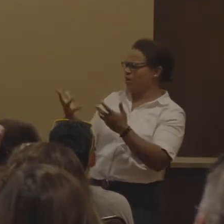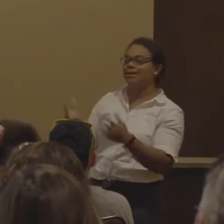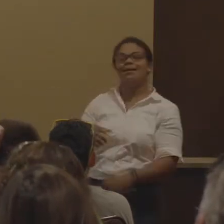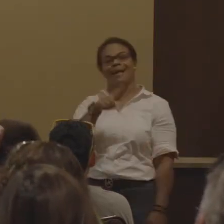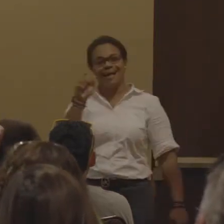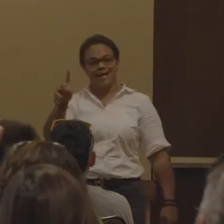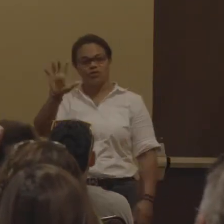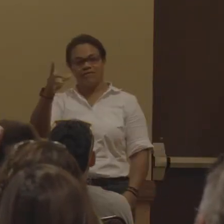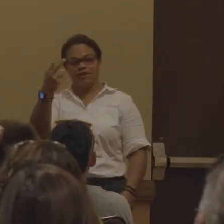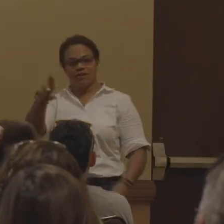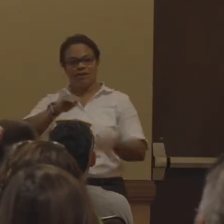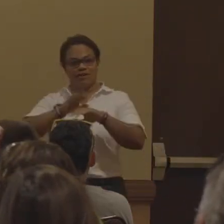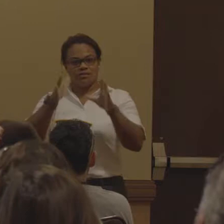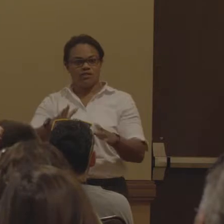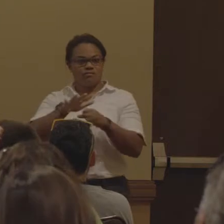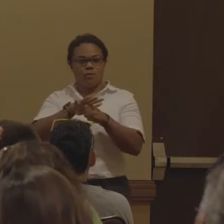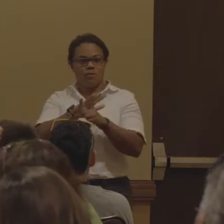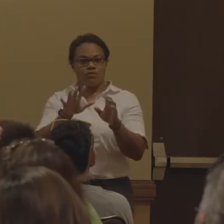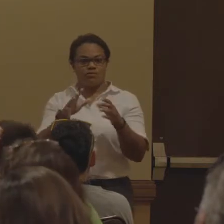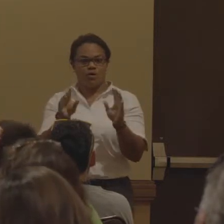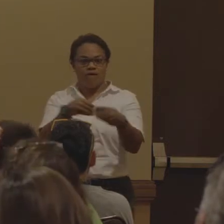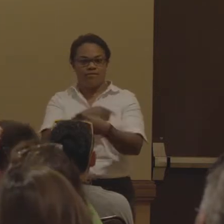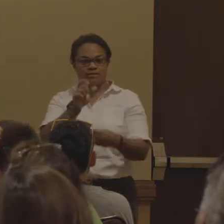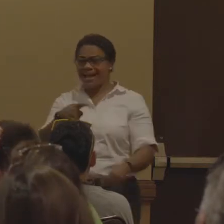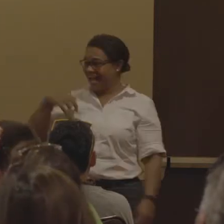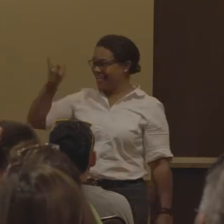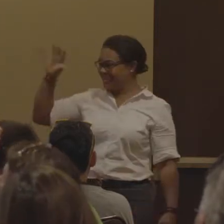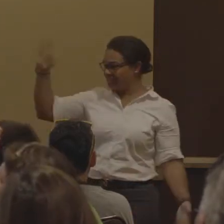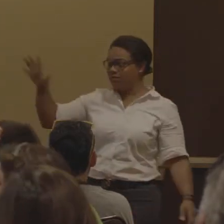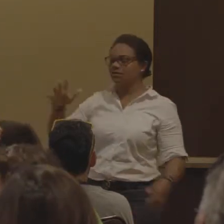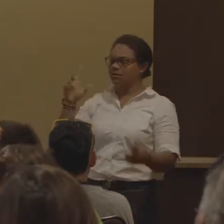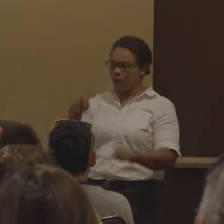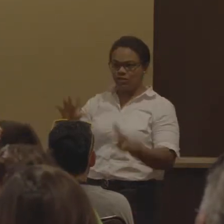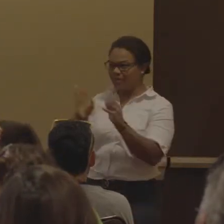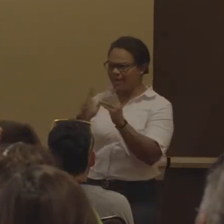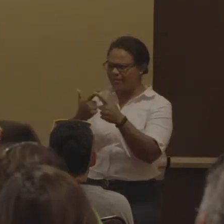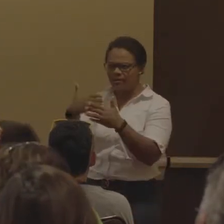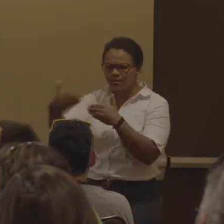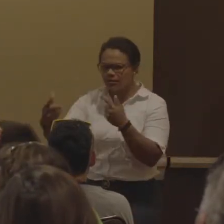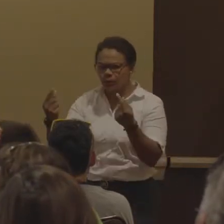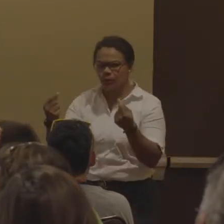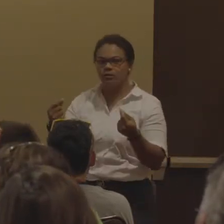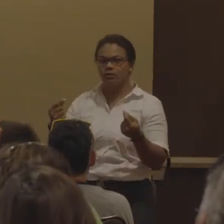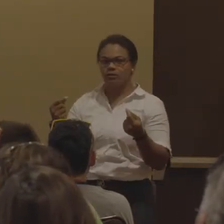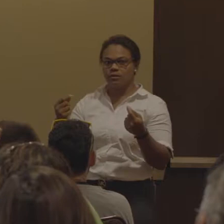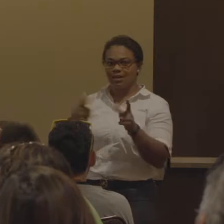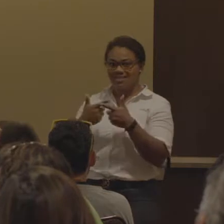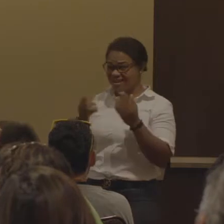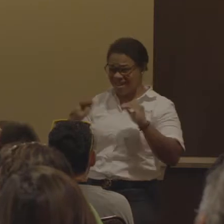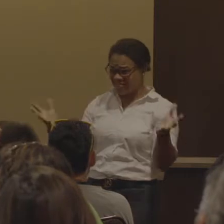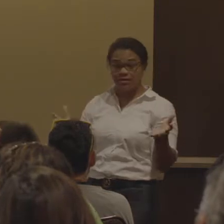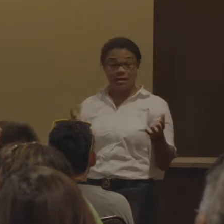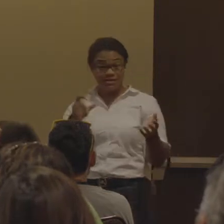your VR counselor, your local office, and they I will. did that, and we went to this little meeting, and then what do I do? Your From then counselor. on, nothing ever, Did you do no, an